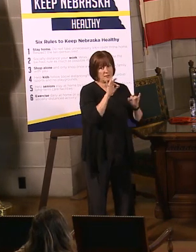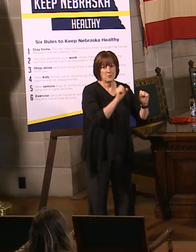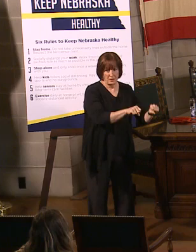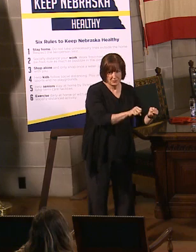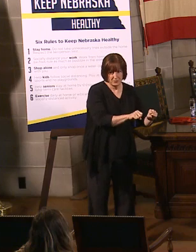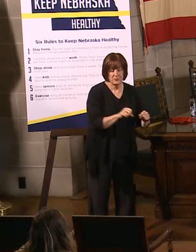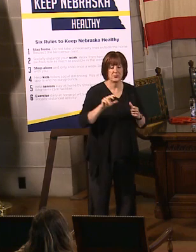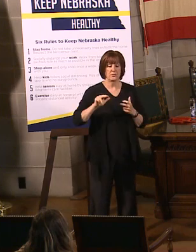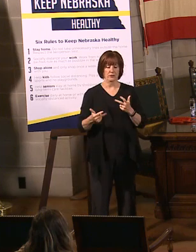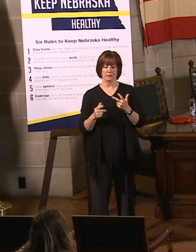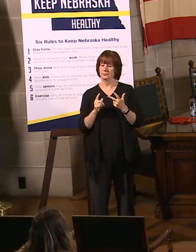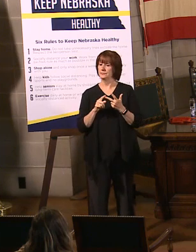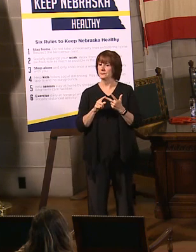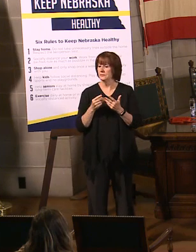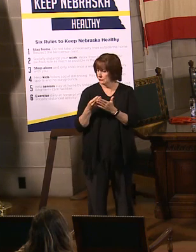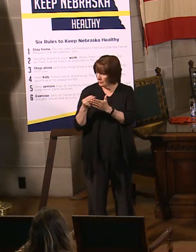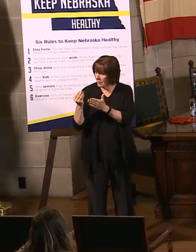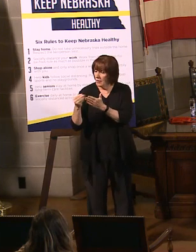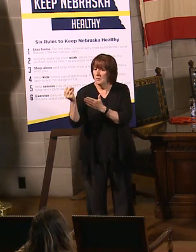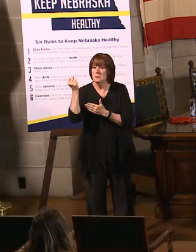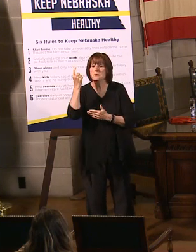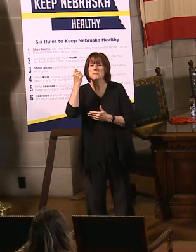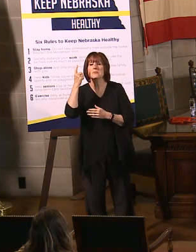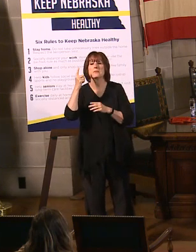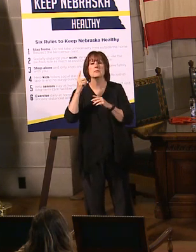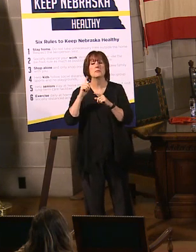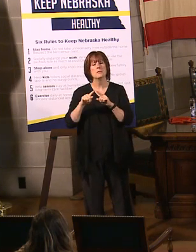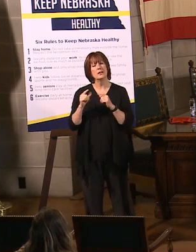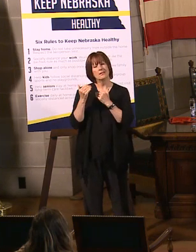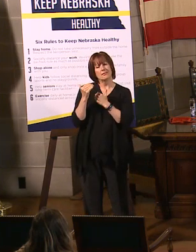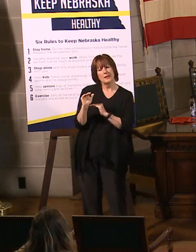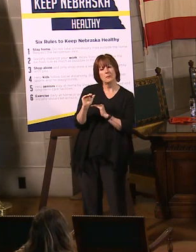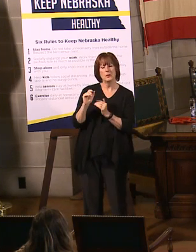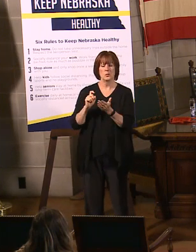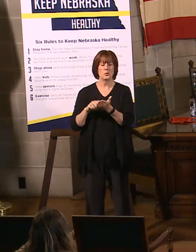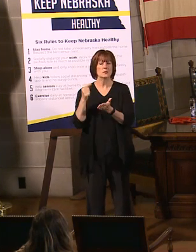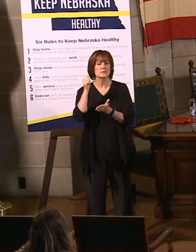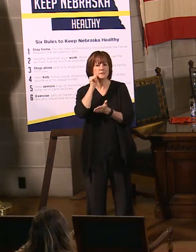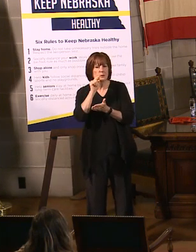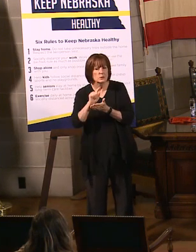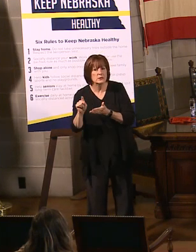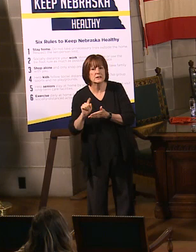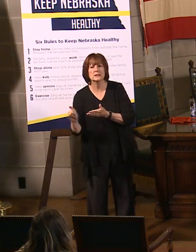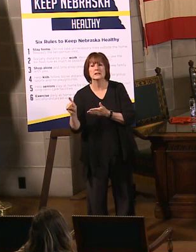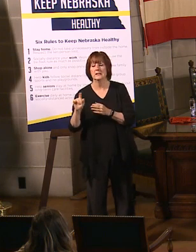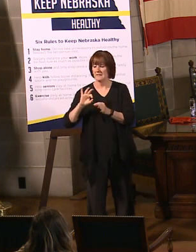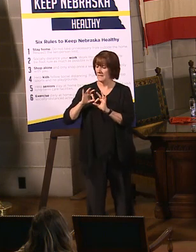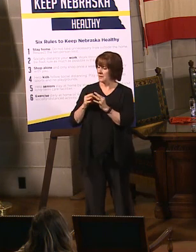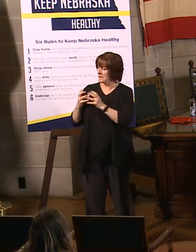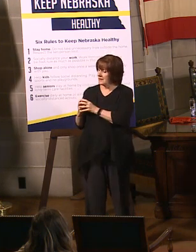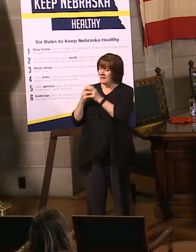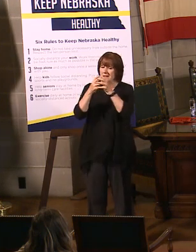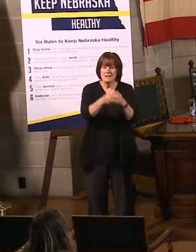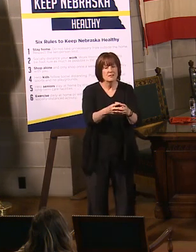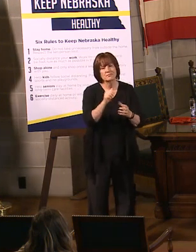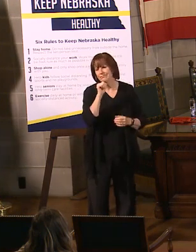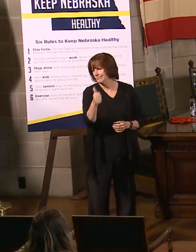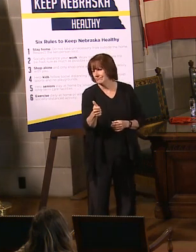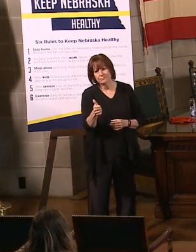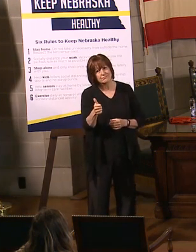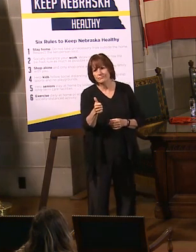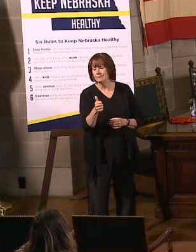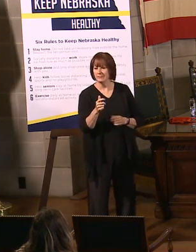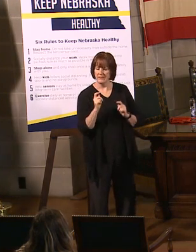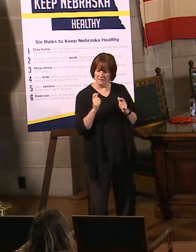we want to make sure you go out and shop, but again, try to limit to shopping once a week. Don't take the family with you. Be efficient. Go to